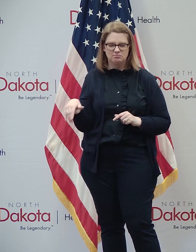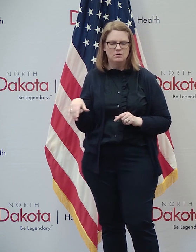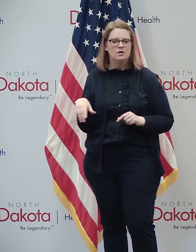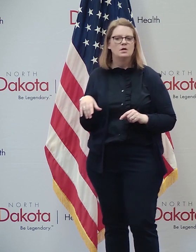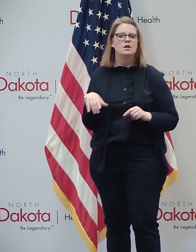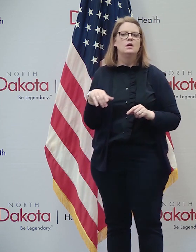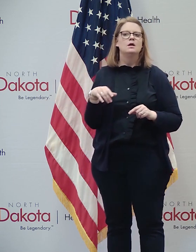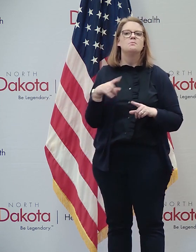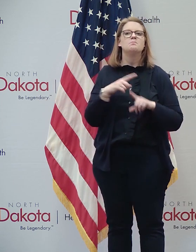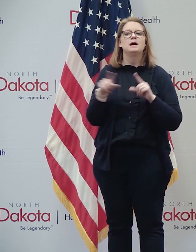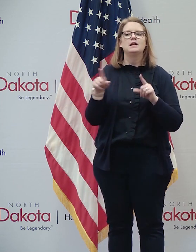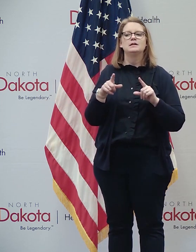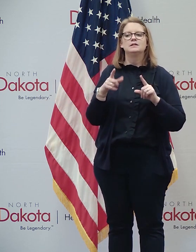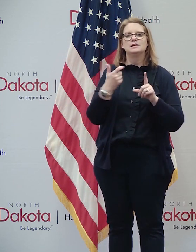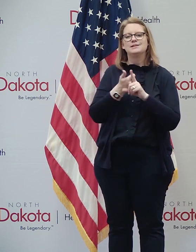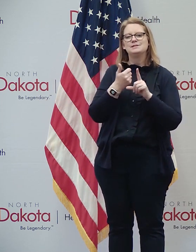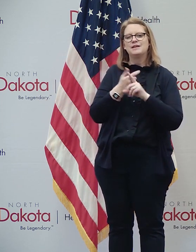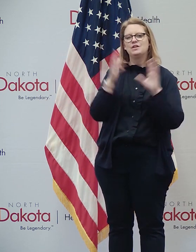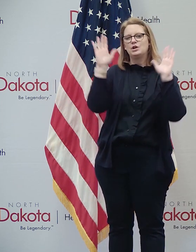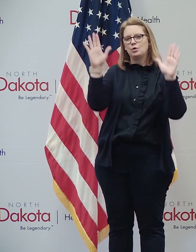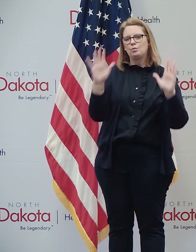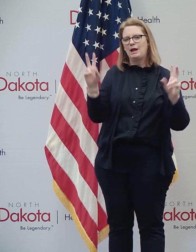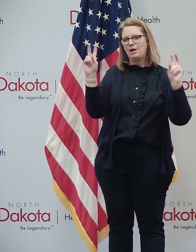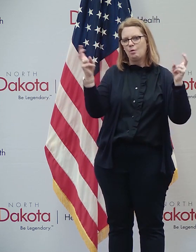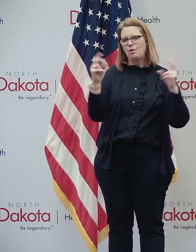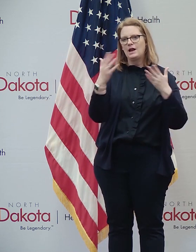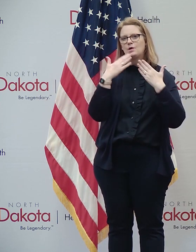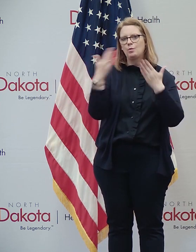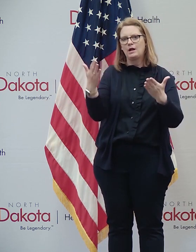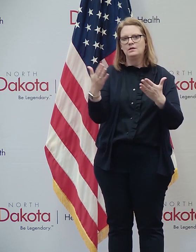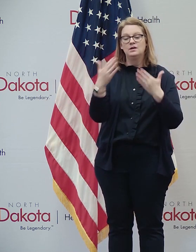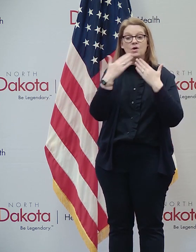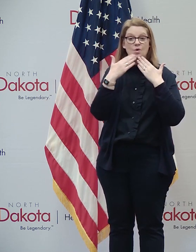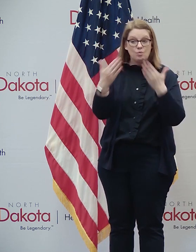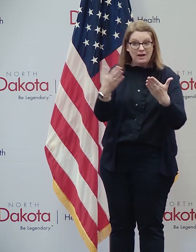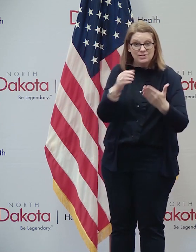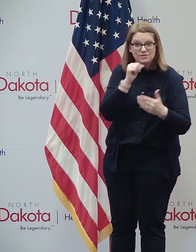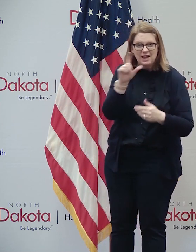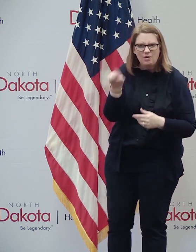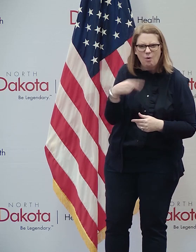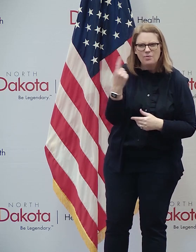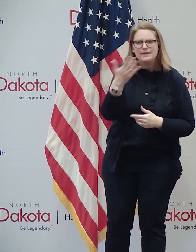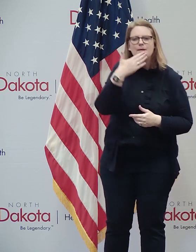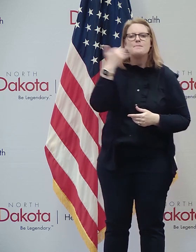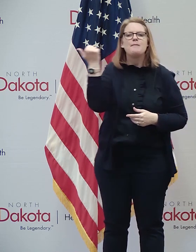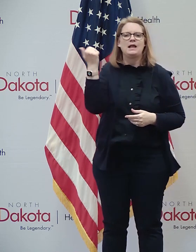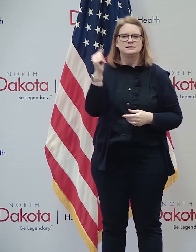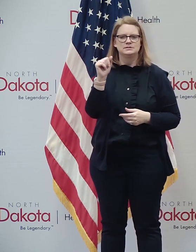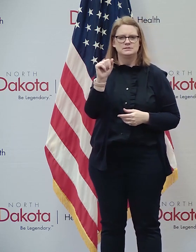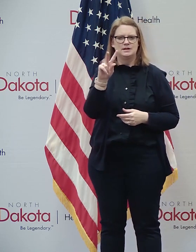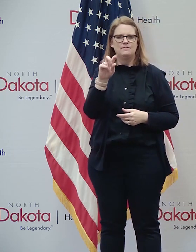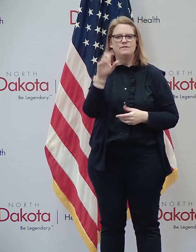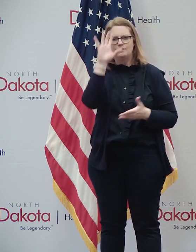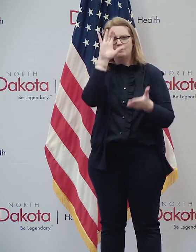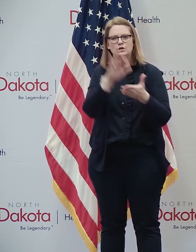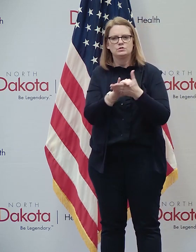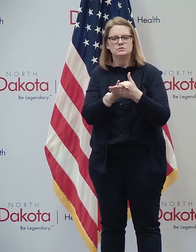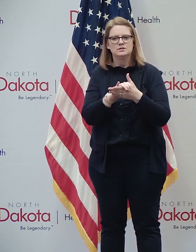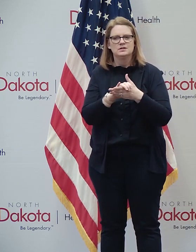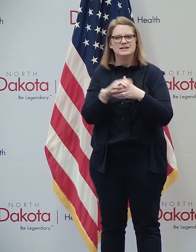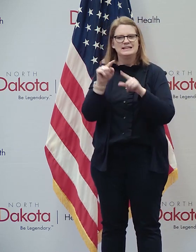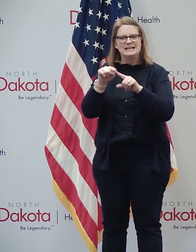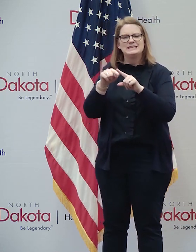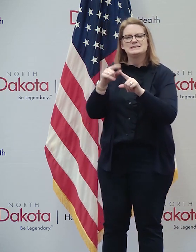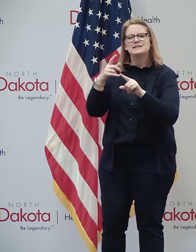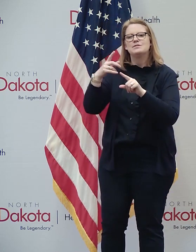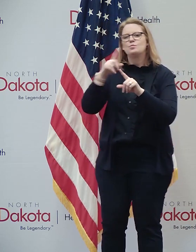lived between 106 BC and then died in 43 BC. We won't go into why